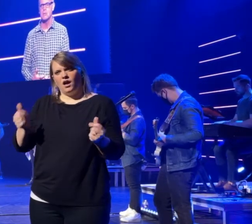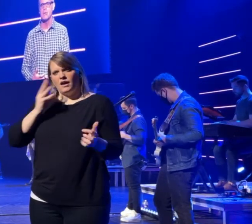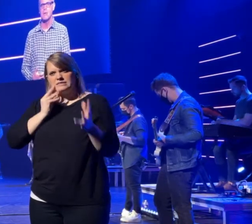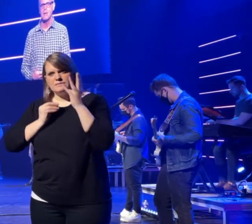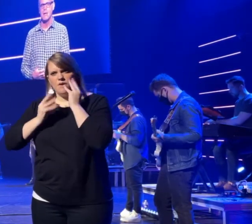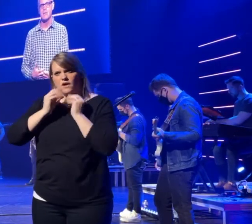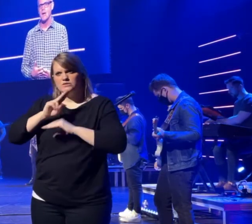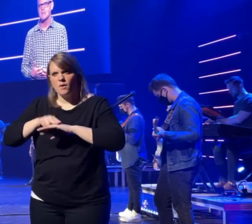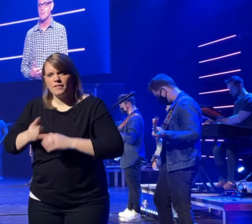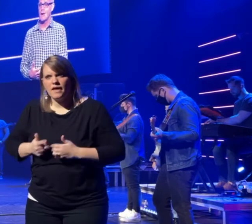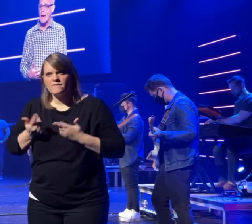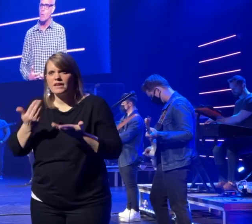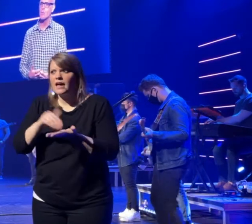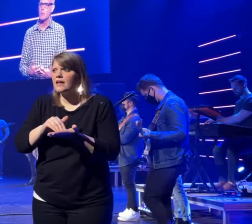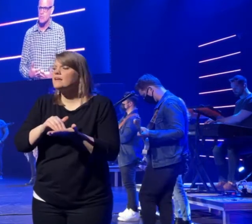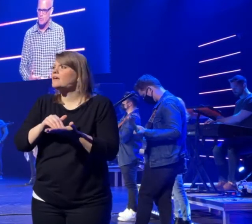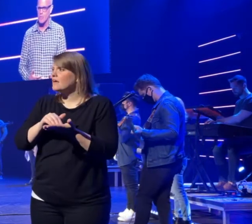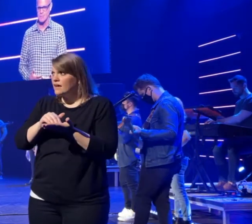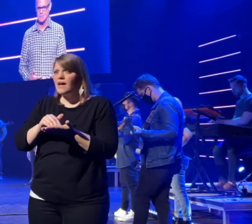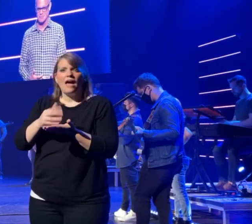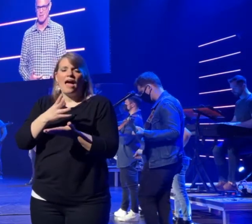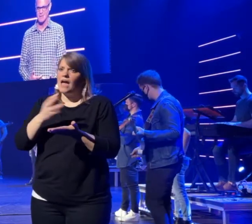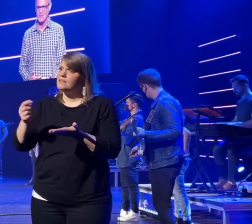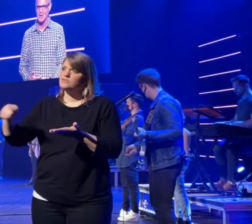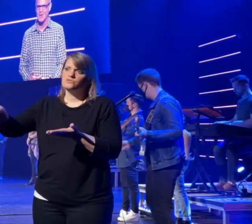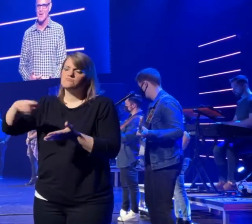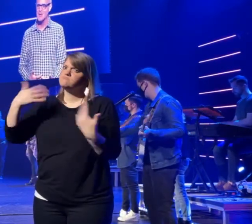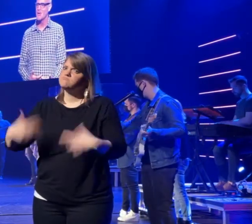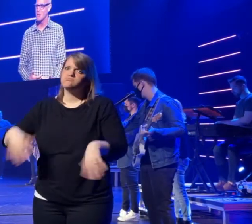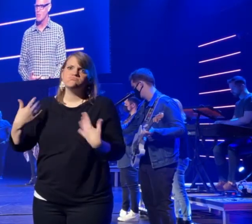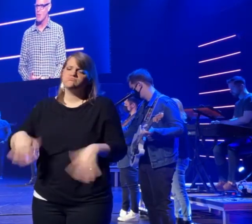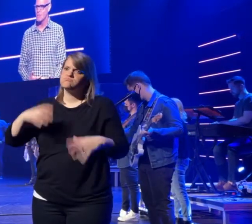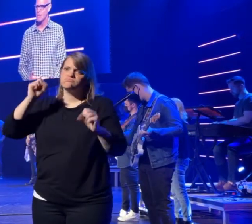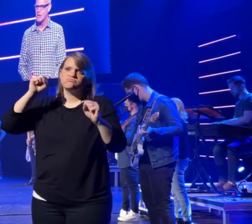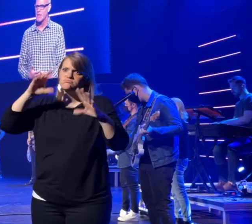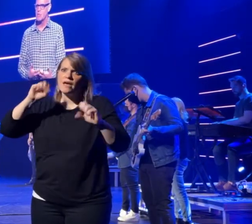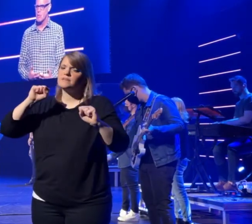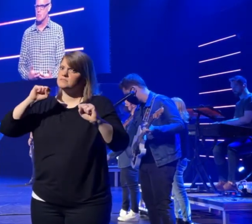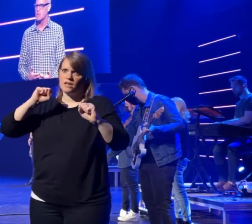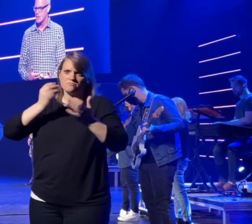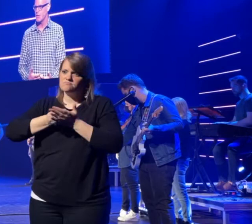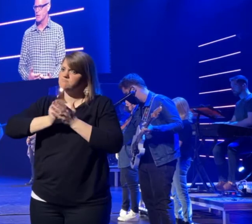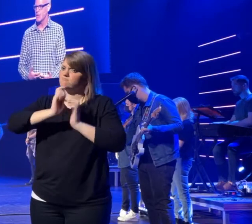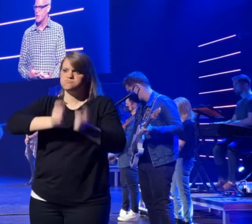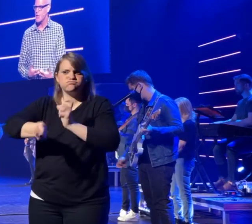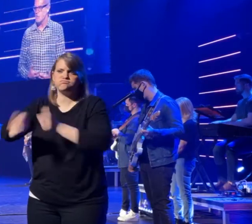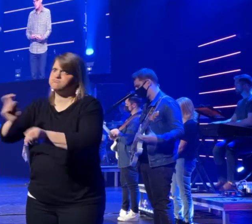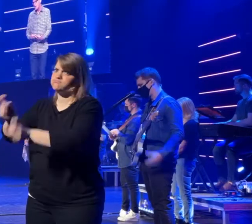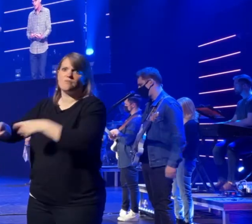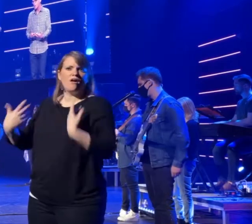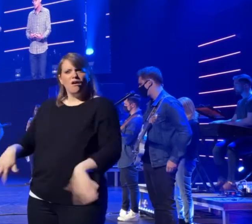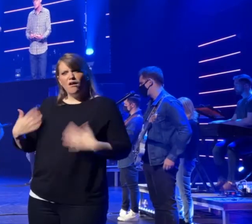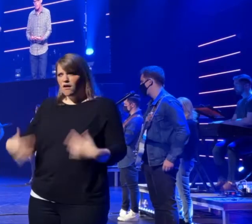too. And you guys have outperformed, you know, the year before. And if you, I'm talking about giving, and if you